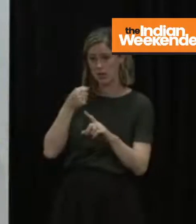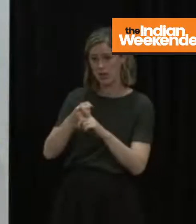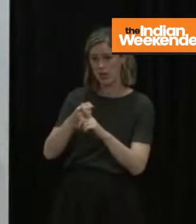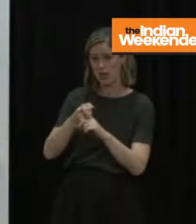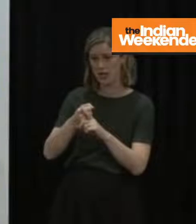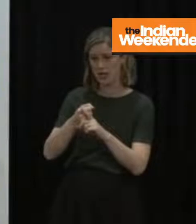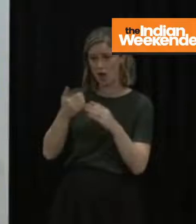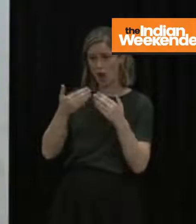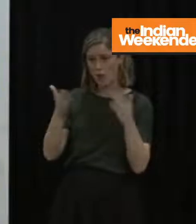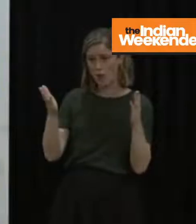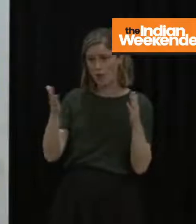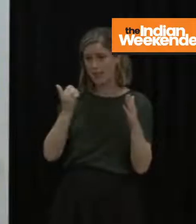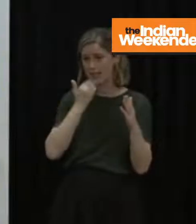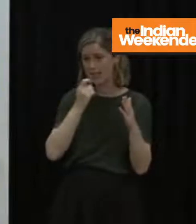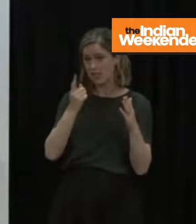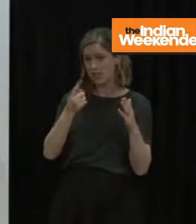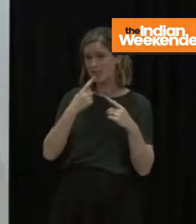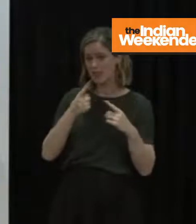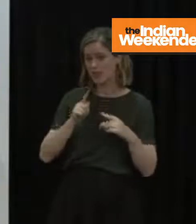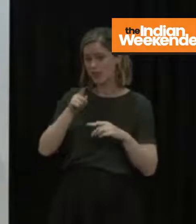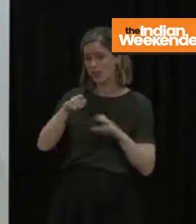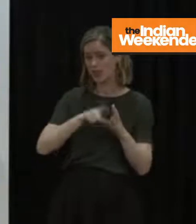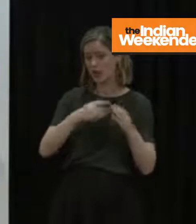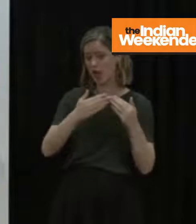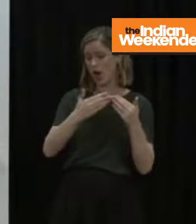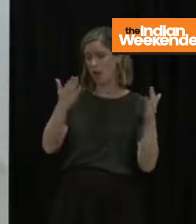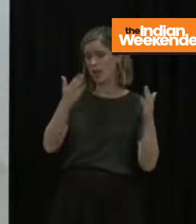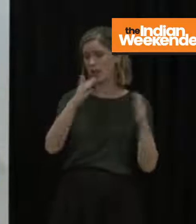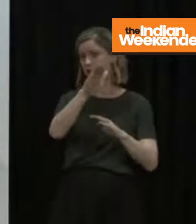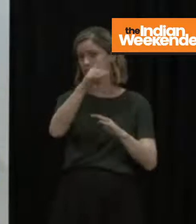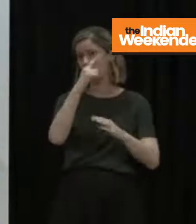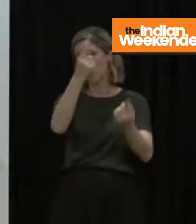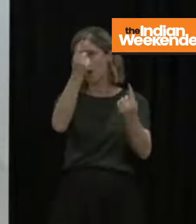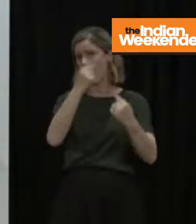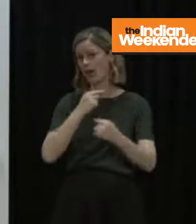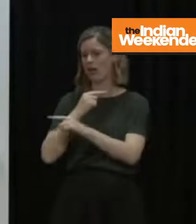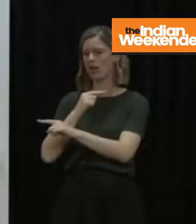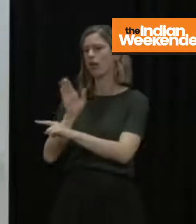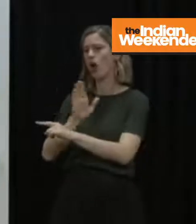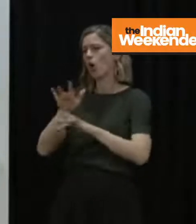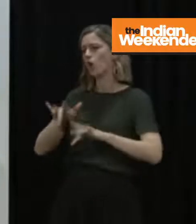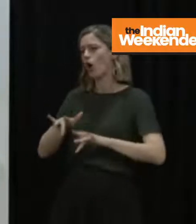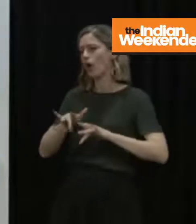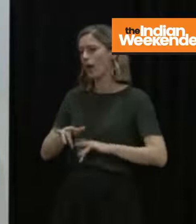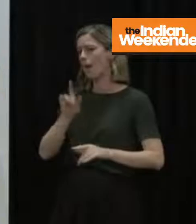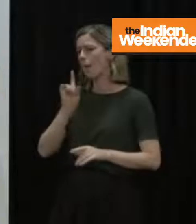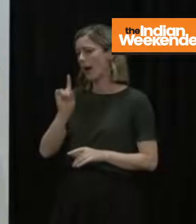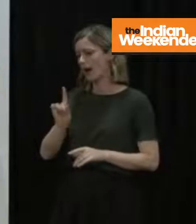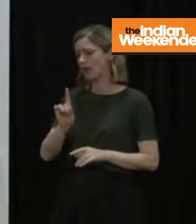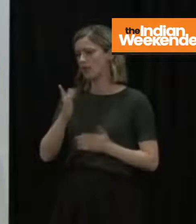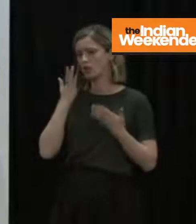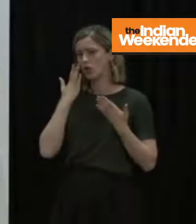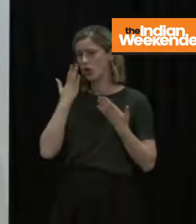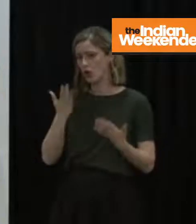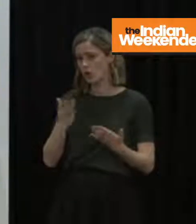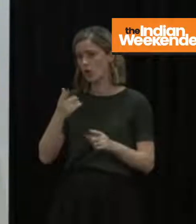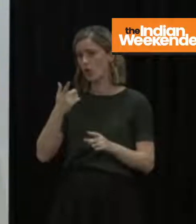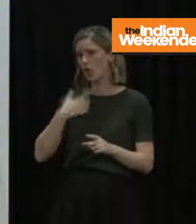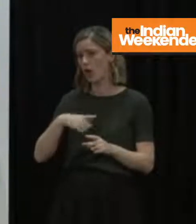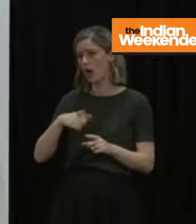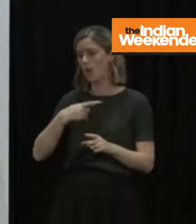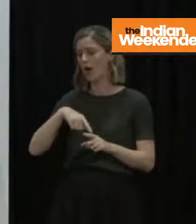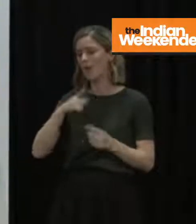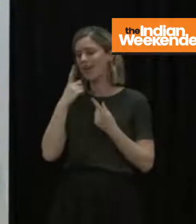the opening updates that you've signalled for next year? No, not at this point, but what it does reinforce is why we've been